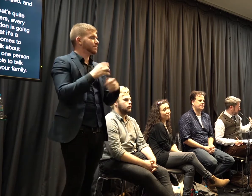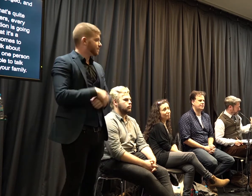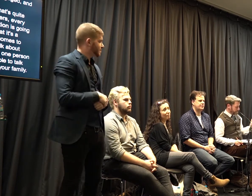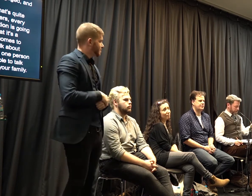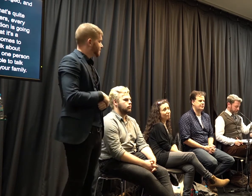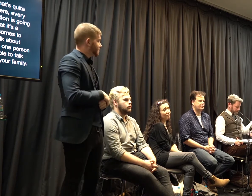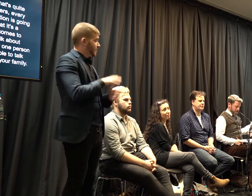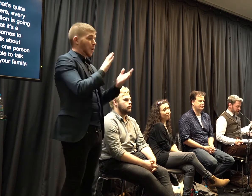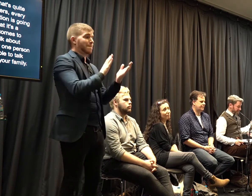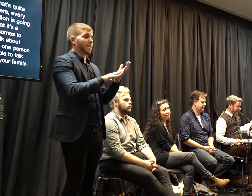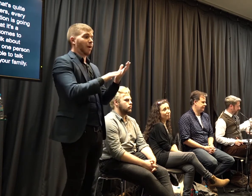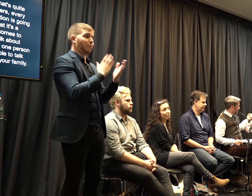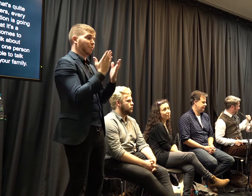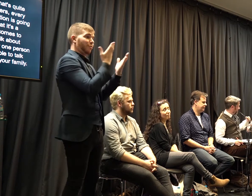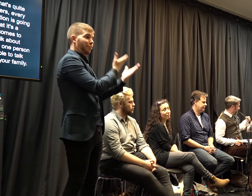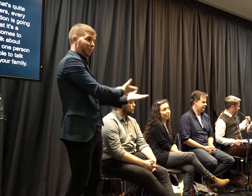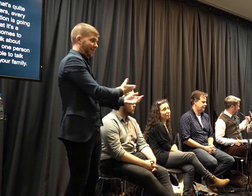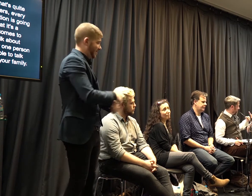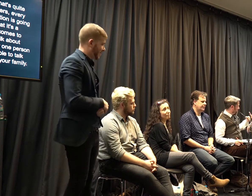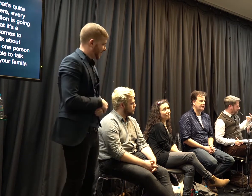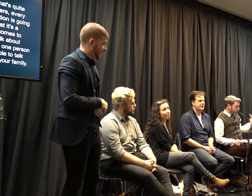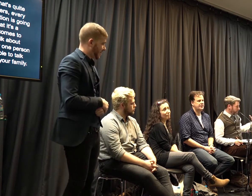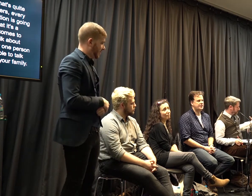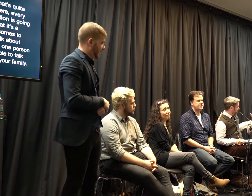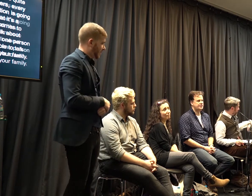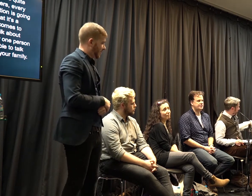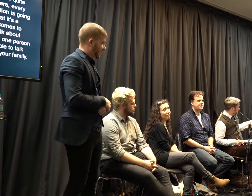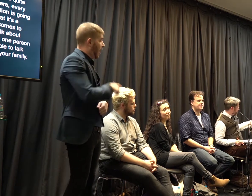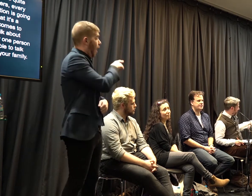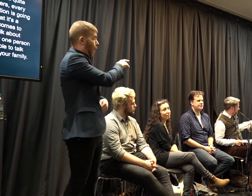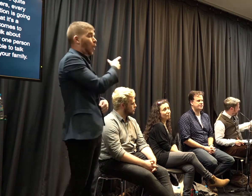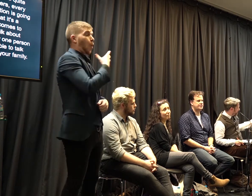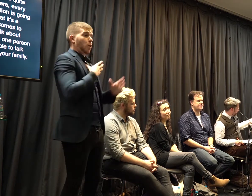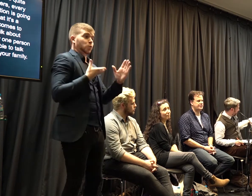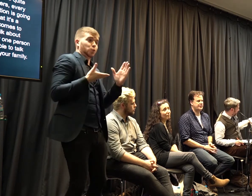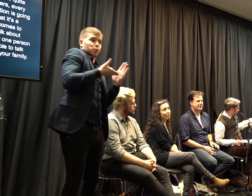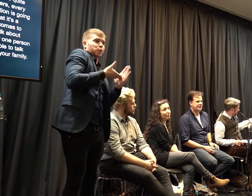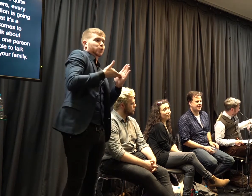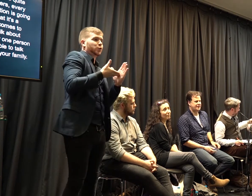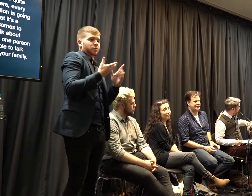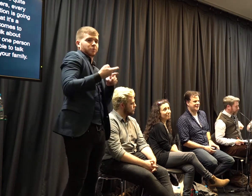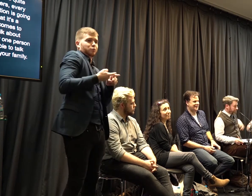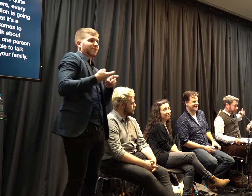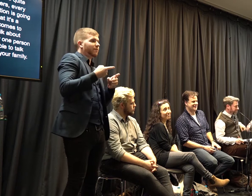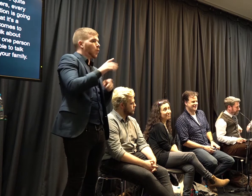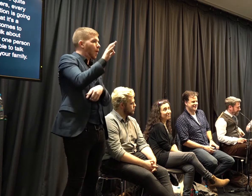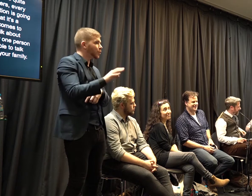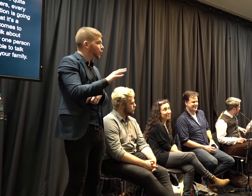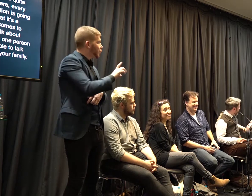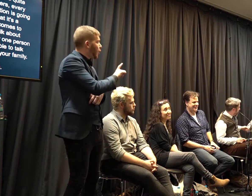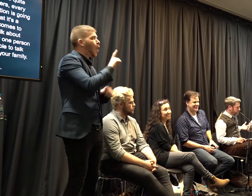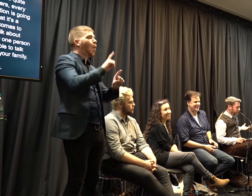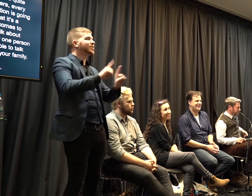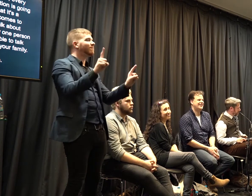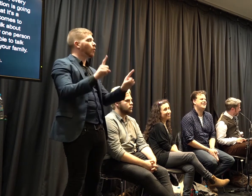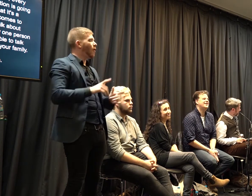now. Because you're just there. Good luck. Could I answer? Do you have a riposte? No. Oh. It's a slightly different